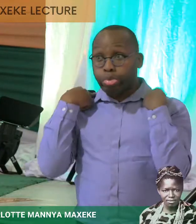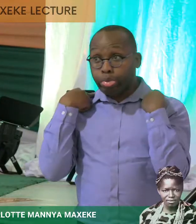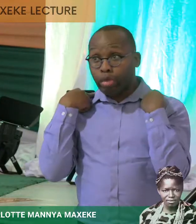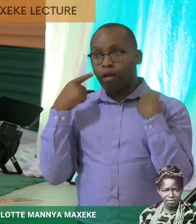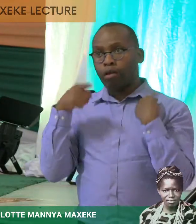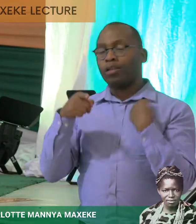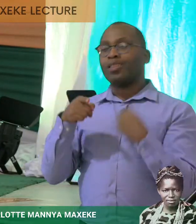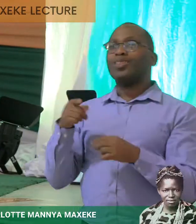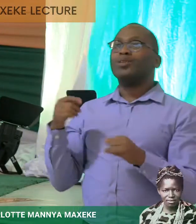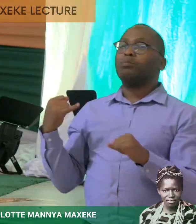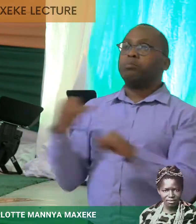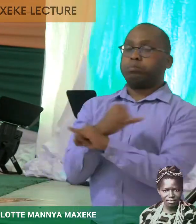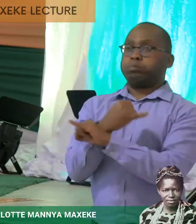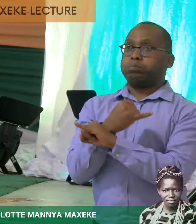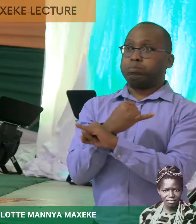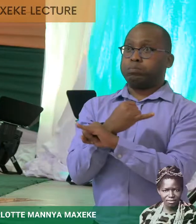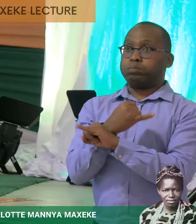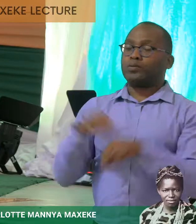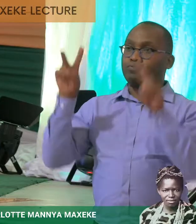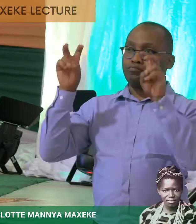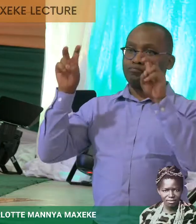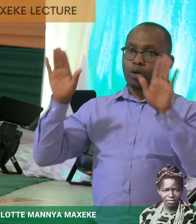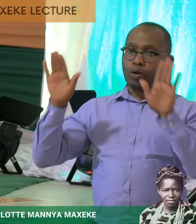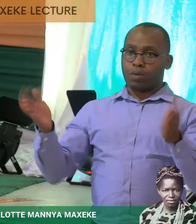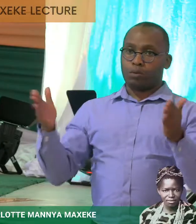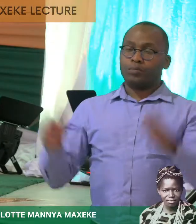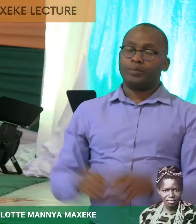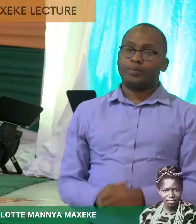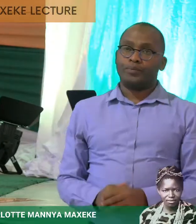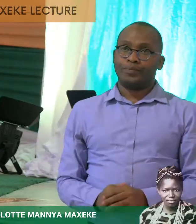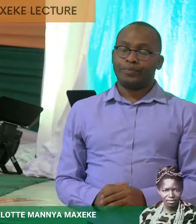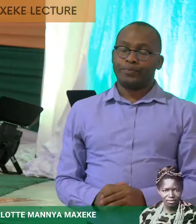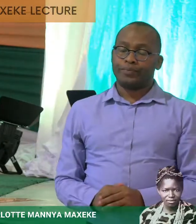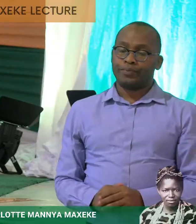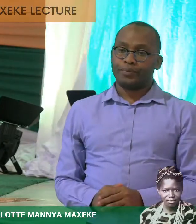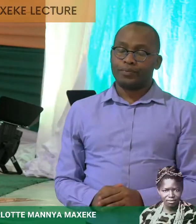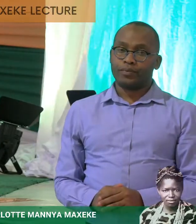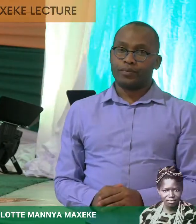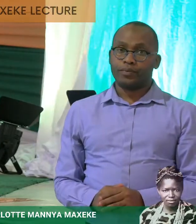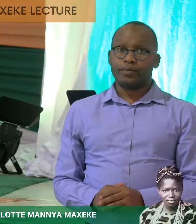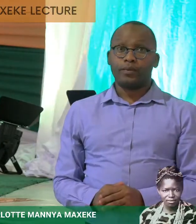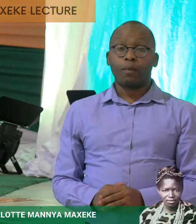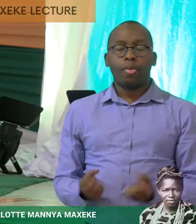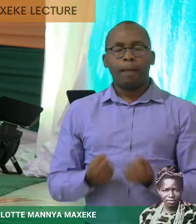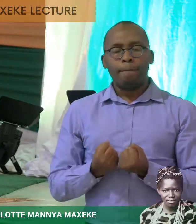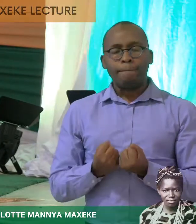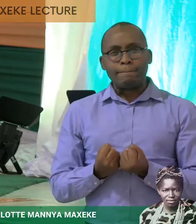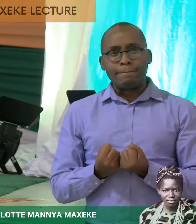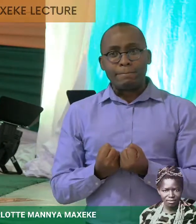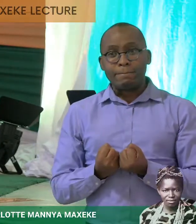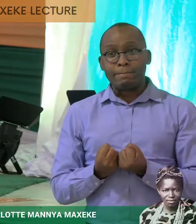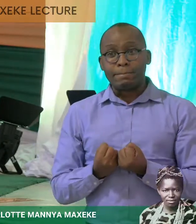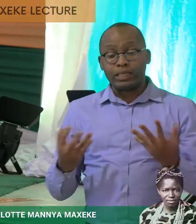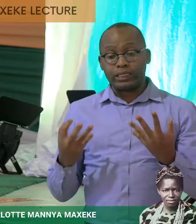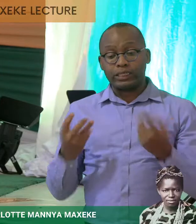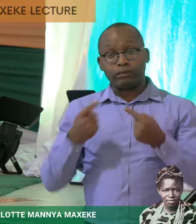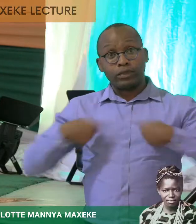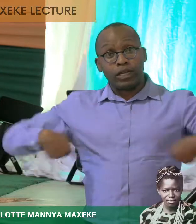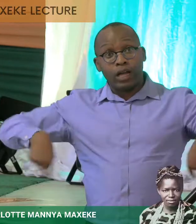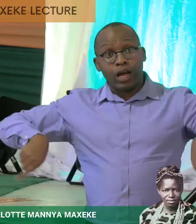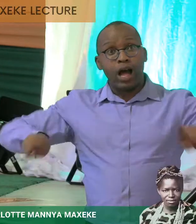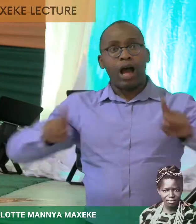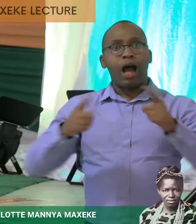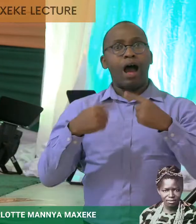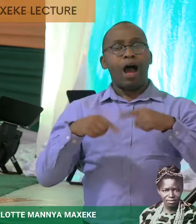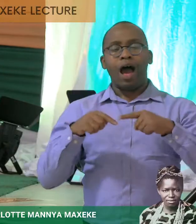expensive, just try ignorance. Far too many of us bask in the glory of being